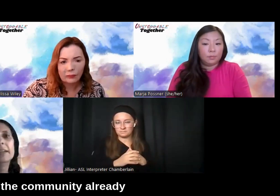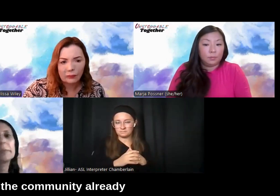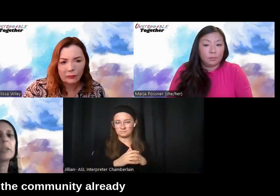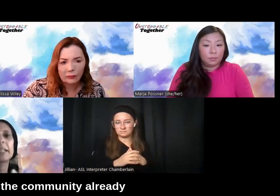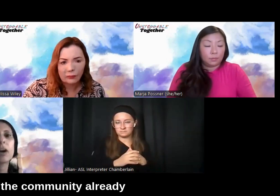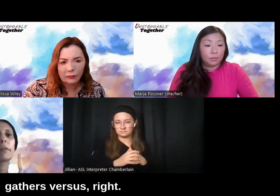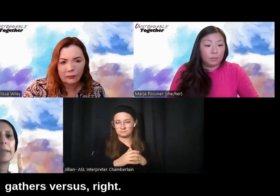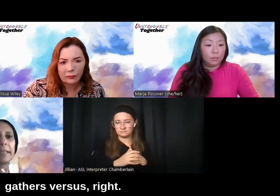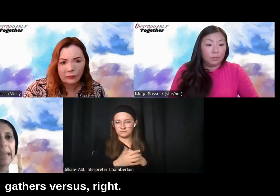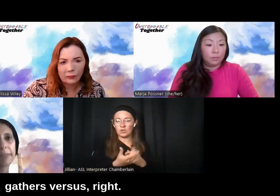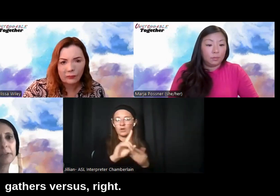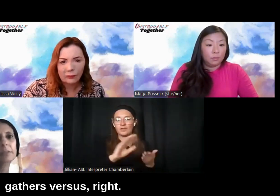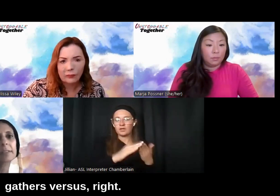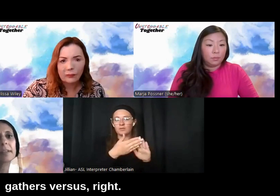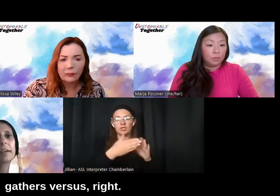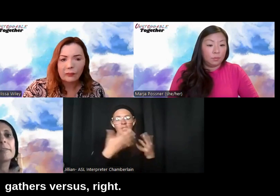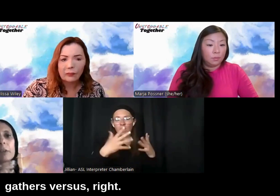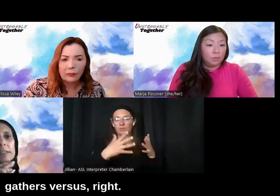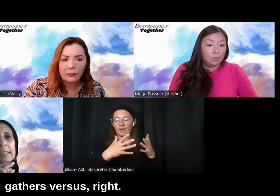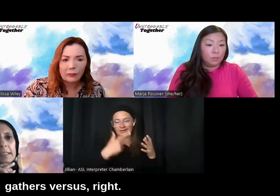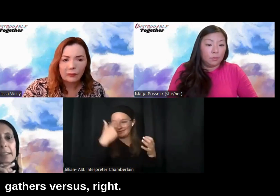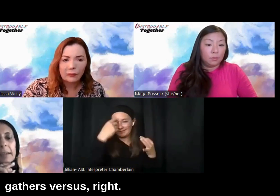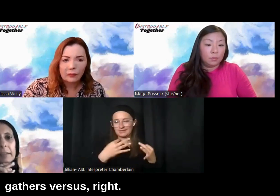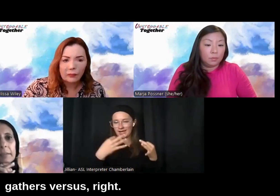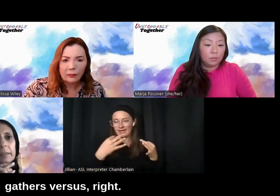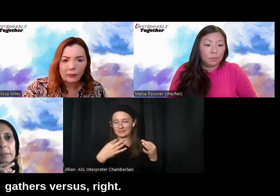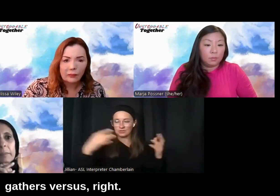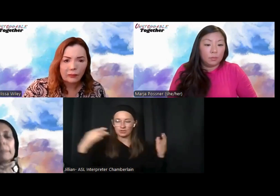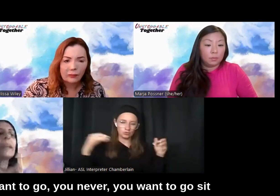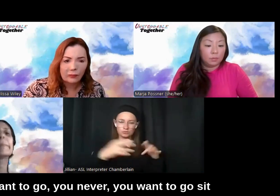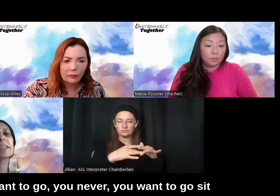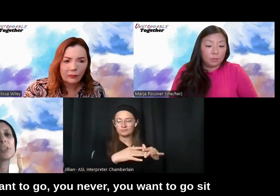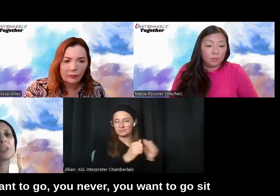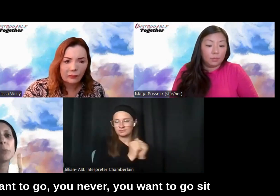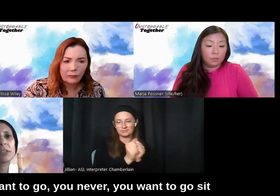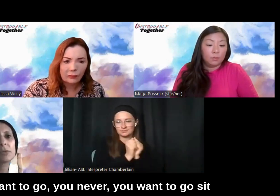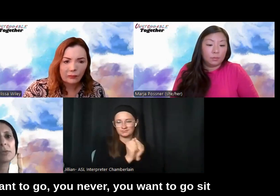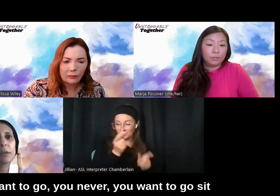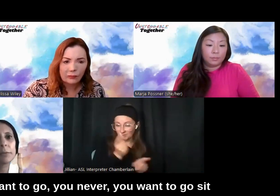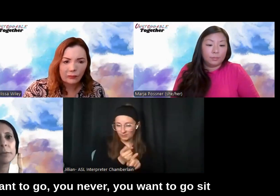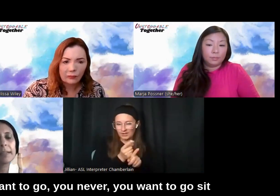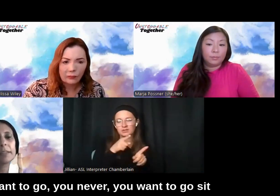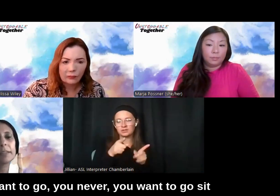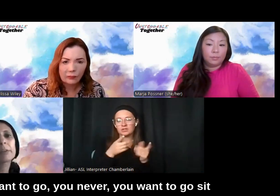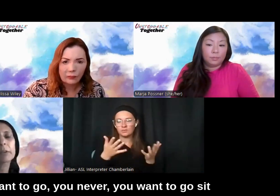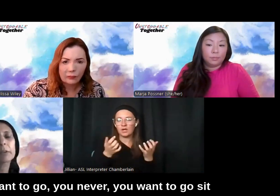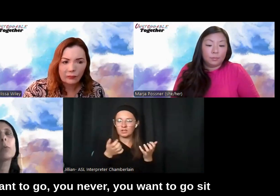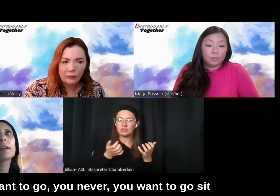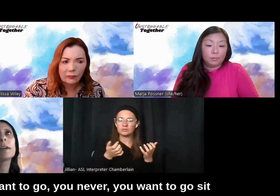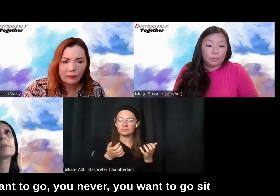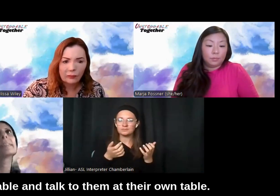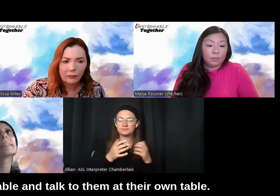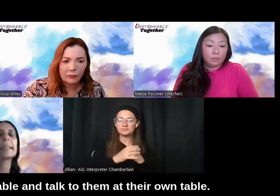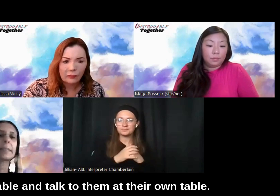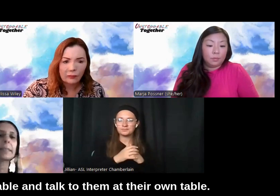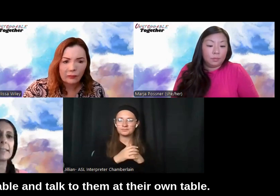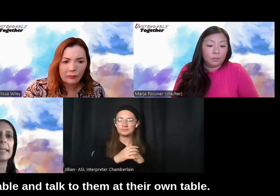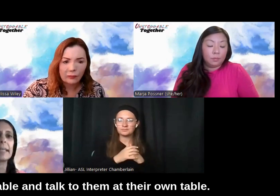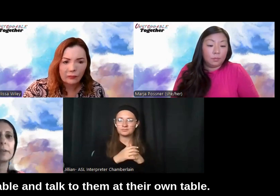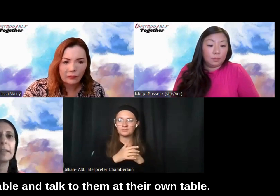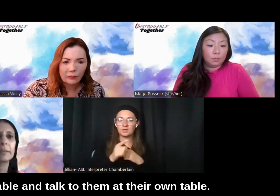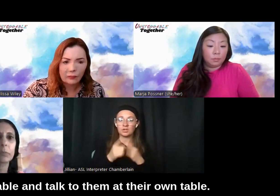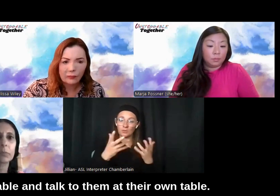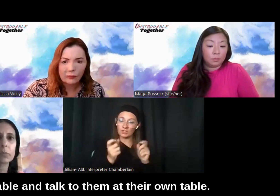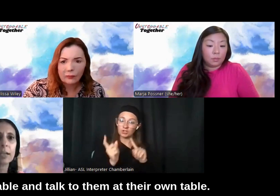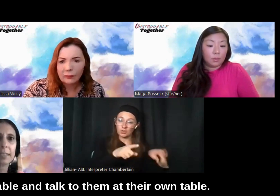where the community already gathers, versus, right, because you want to go, you want to go sit at someone's